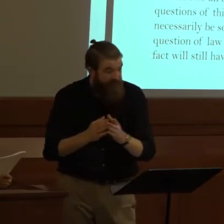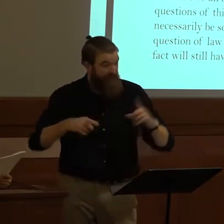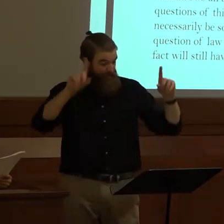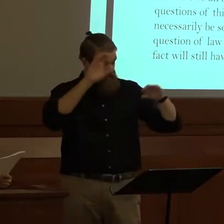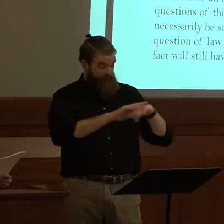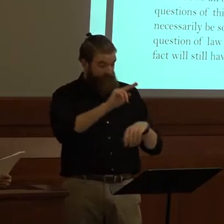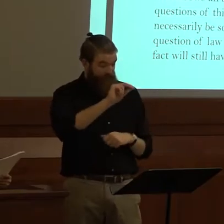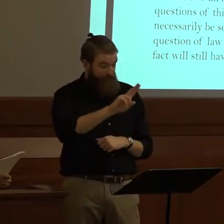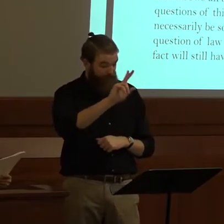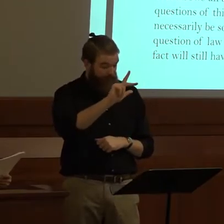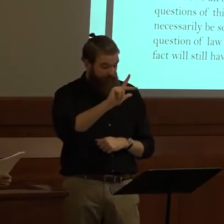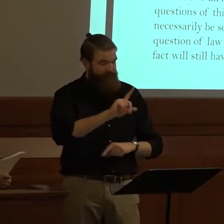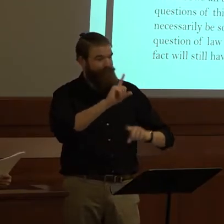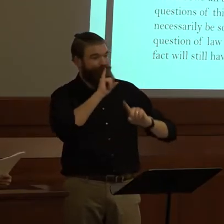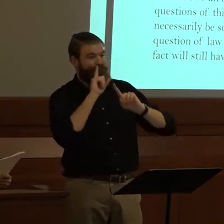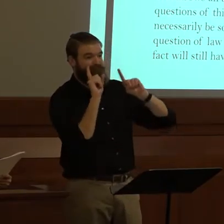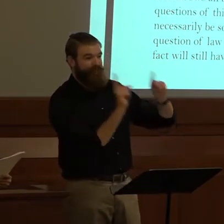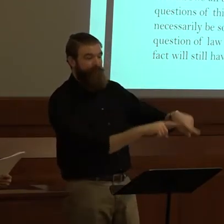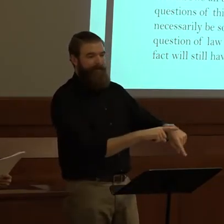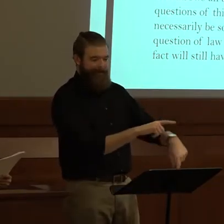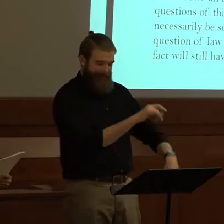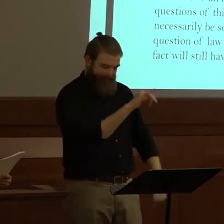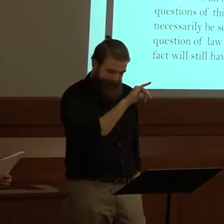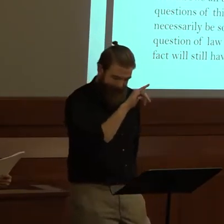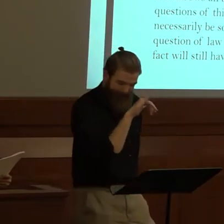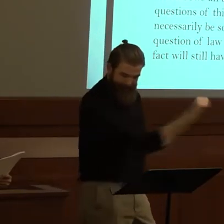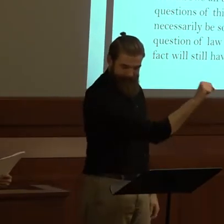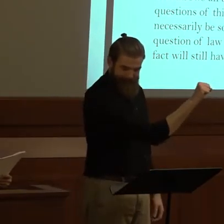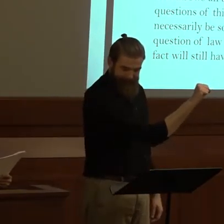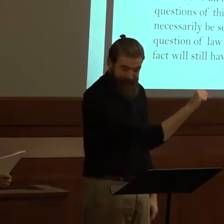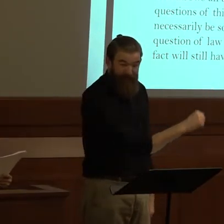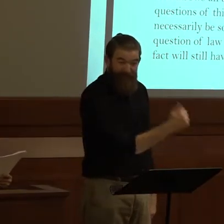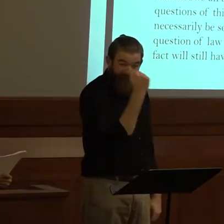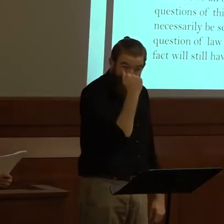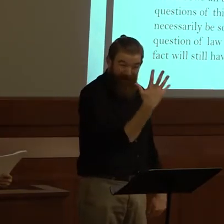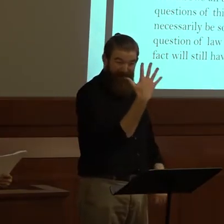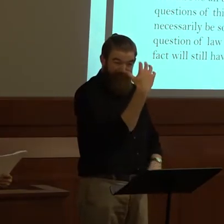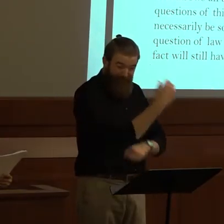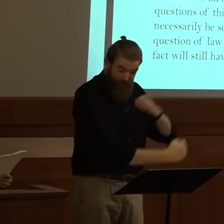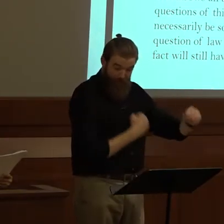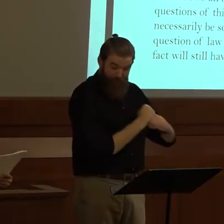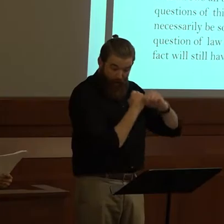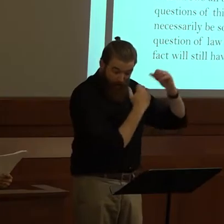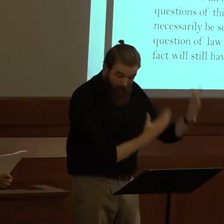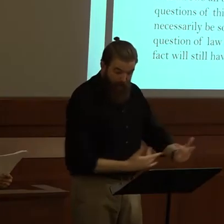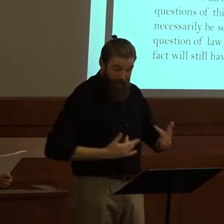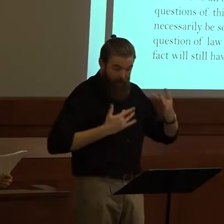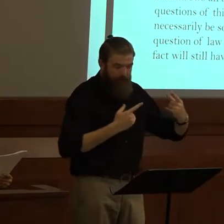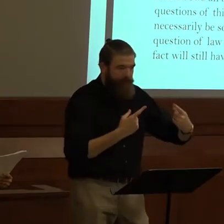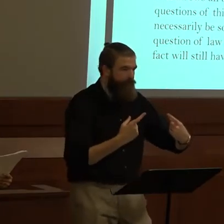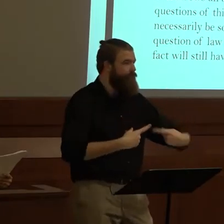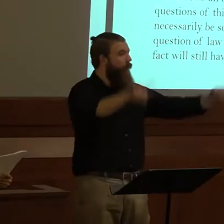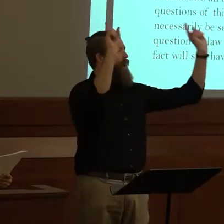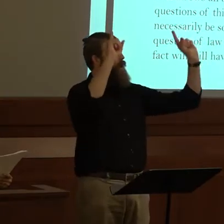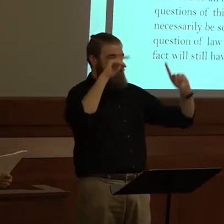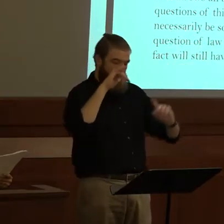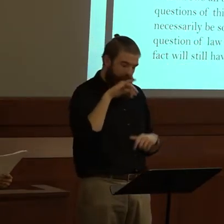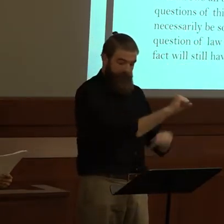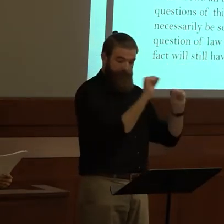become a priest, he has been admitted to the clerical state. The decision takes on the form of a particular